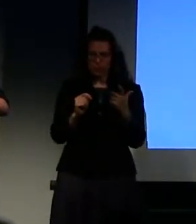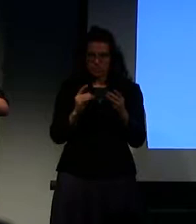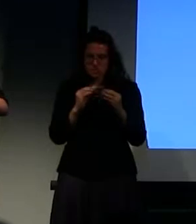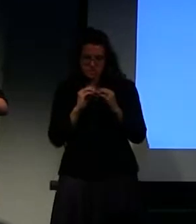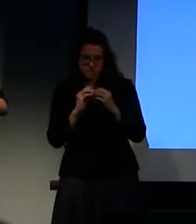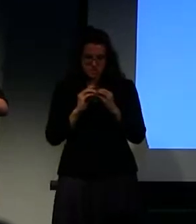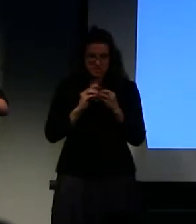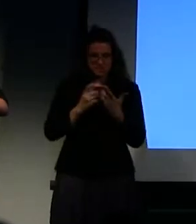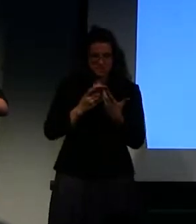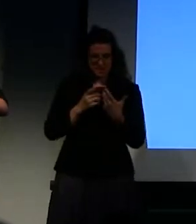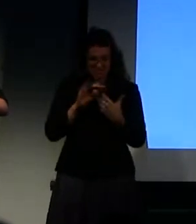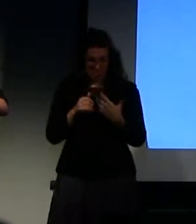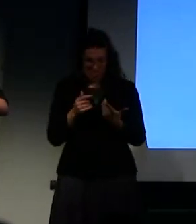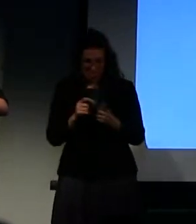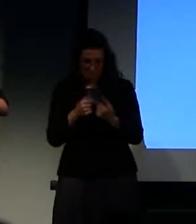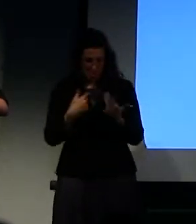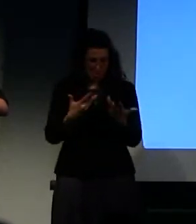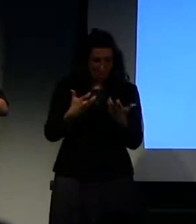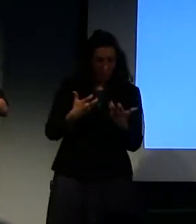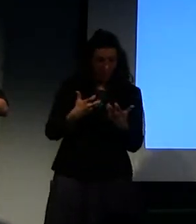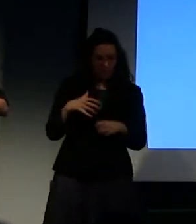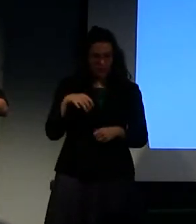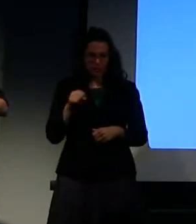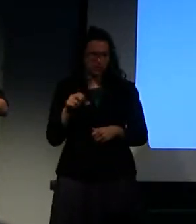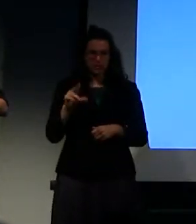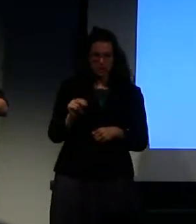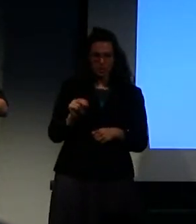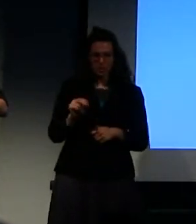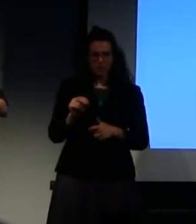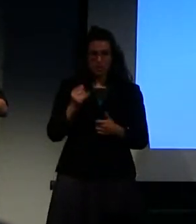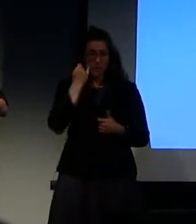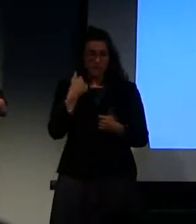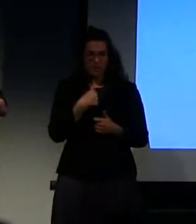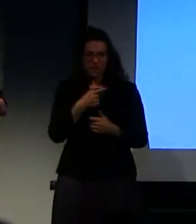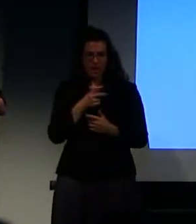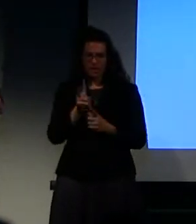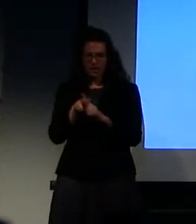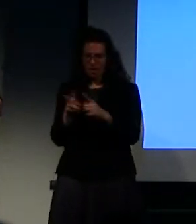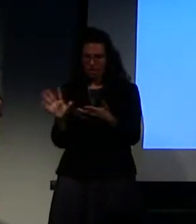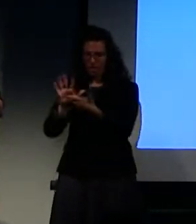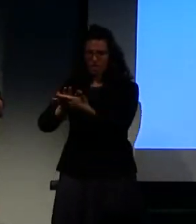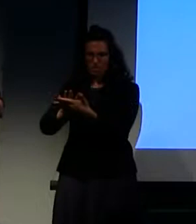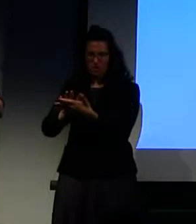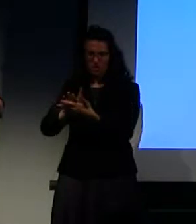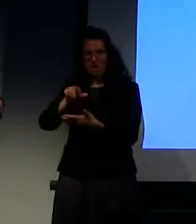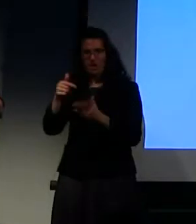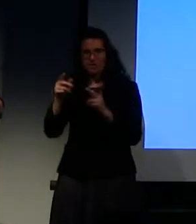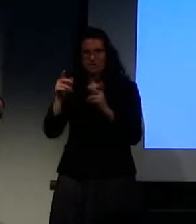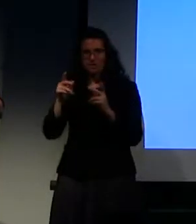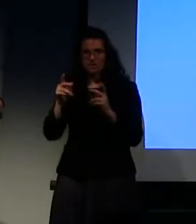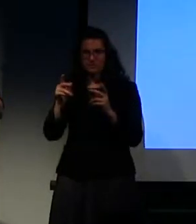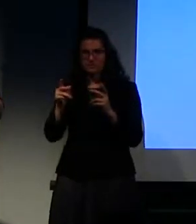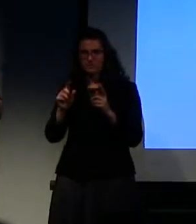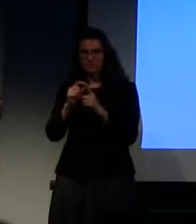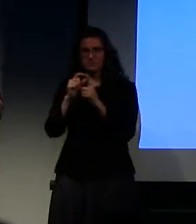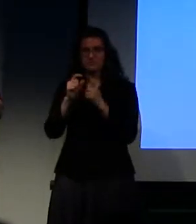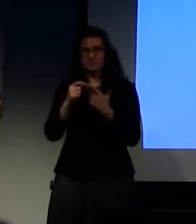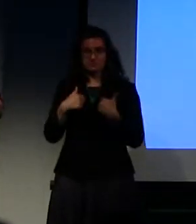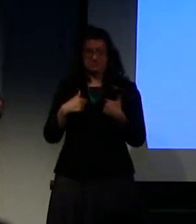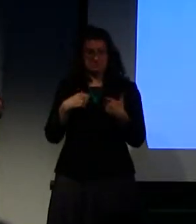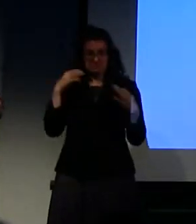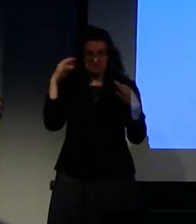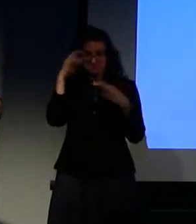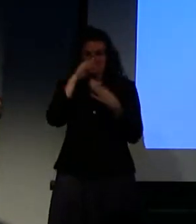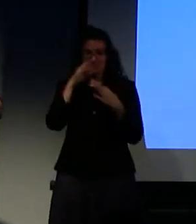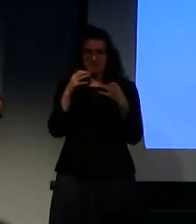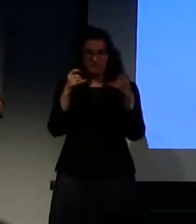it's not. Wait, maybe it is. Well, what then if I put it over something else? I don't even know what the line is. Is it like a